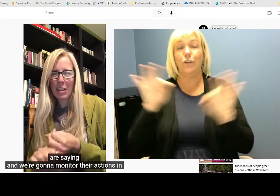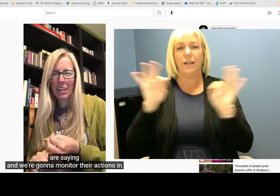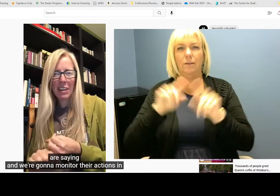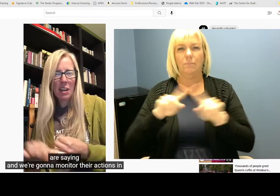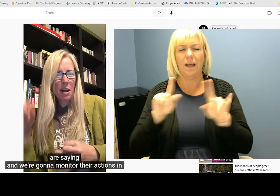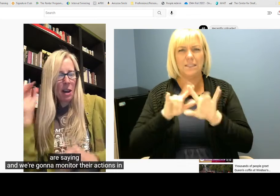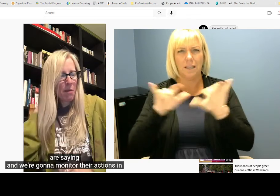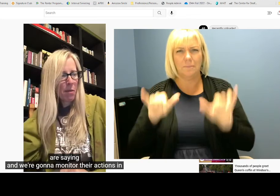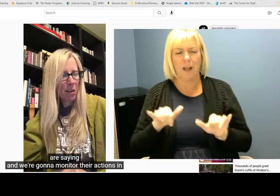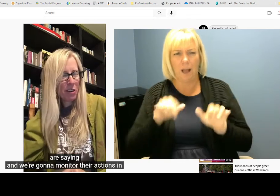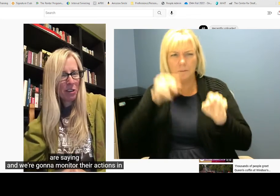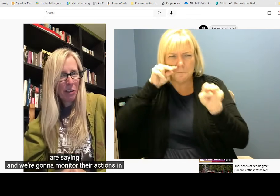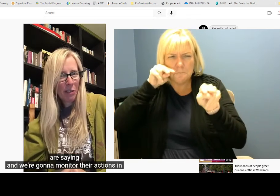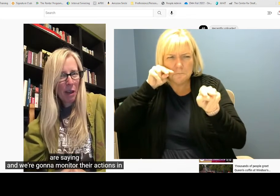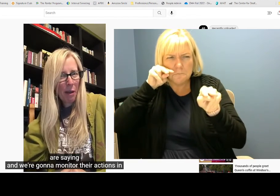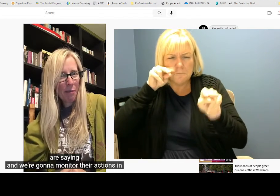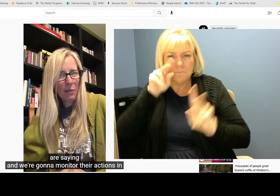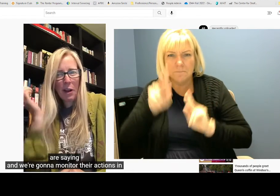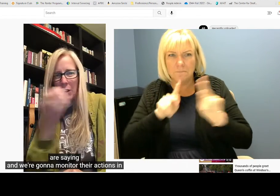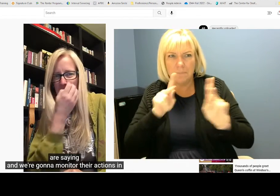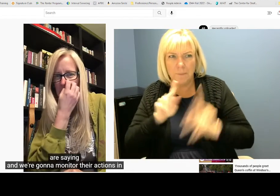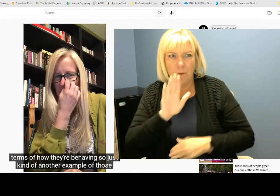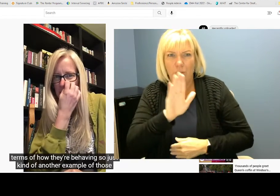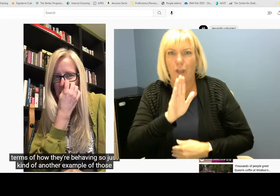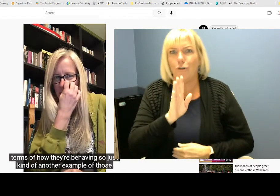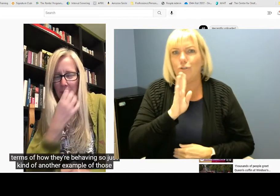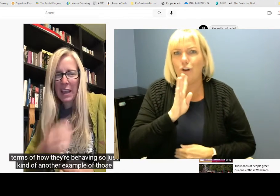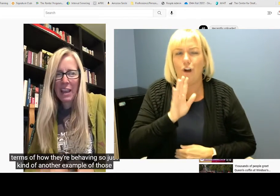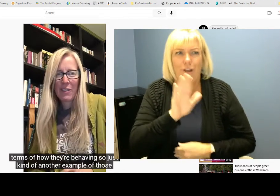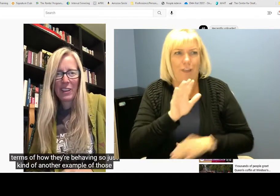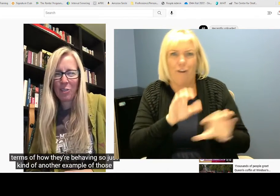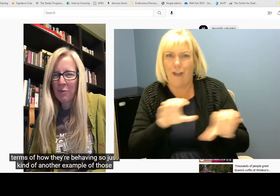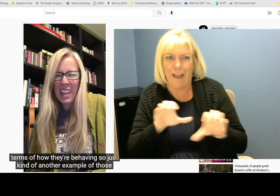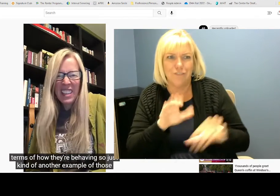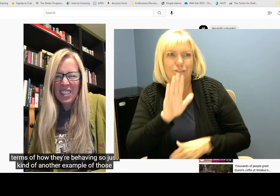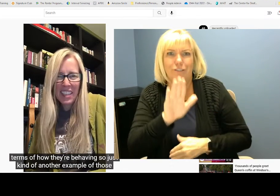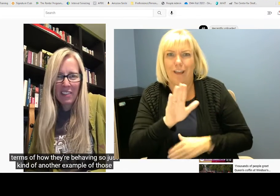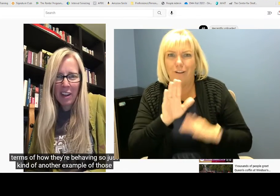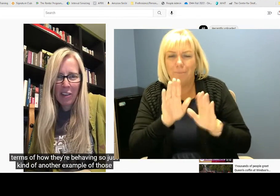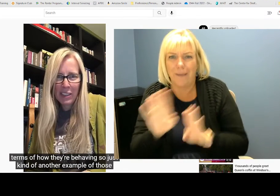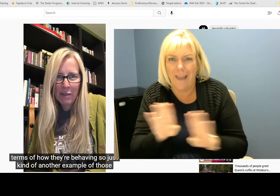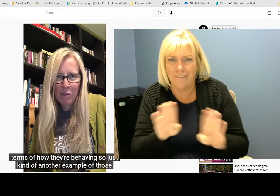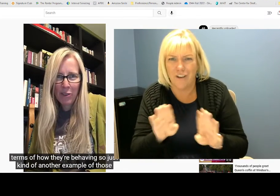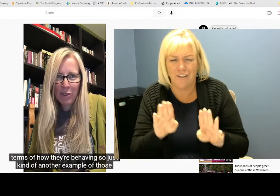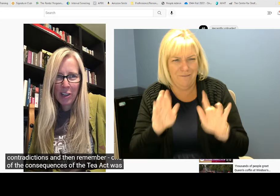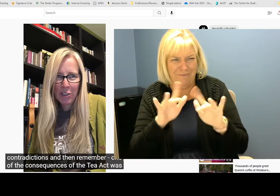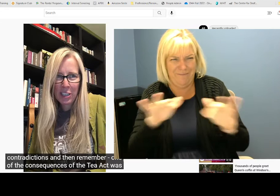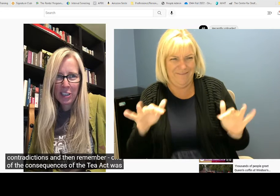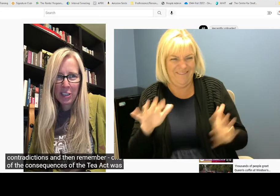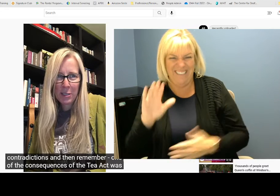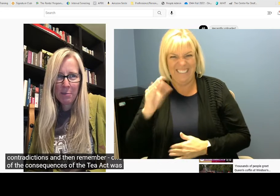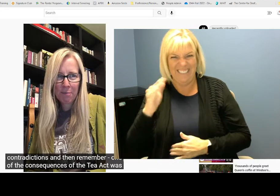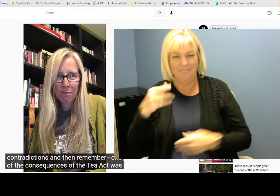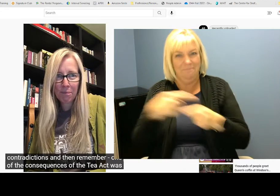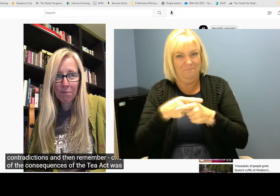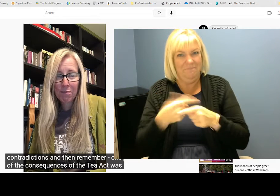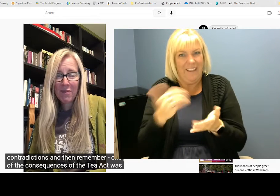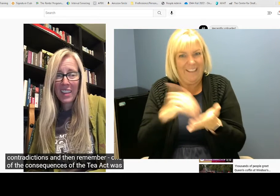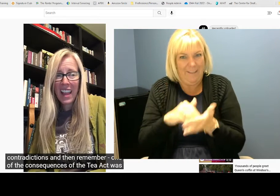and we're going to monitor their actions in terms of how they're behaving. So just kind of another example of those